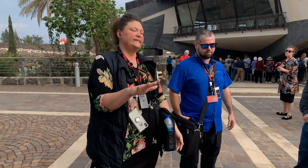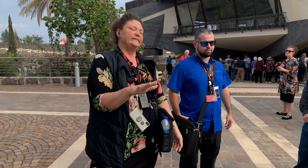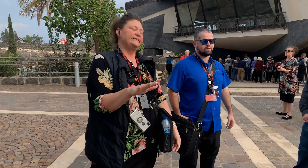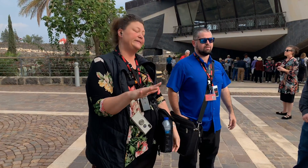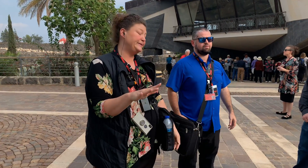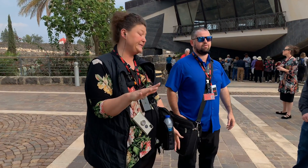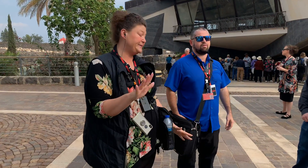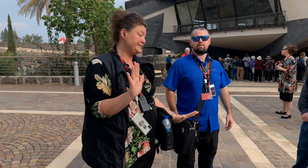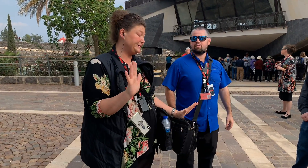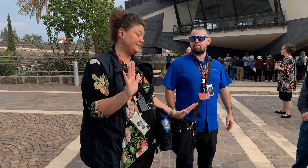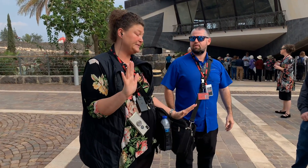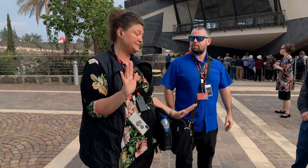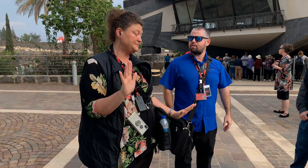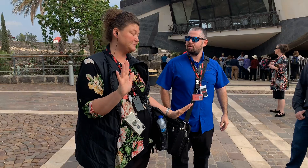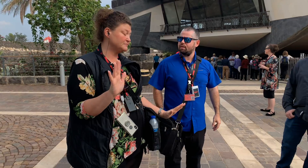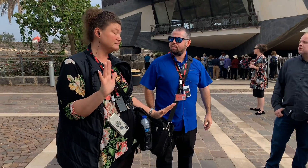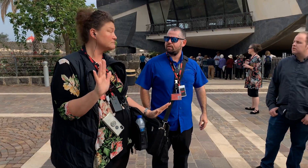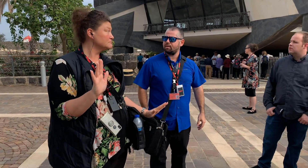Nazareth, that